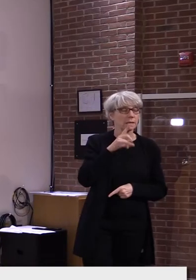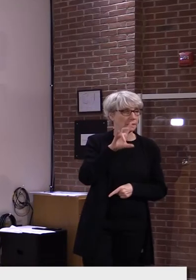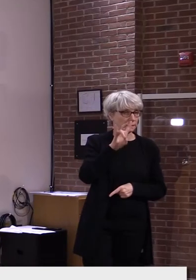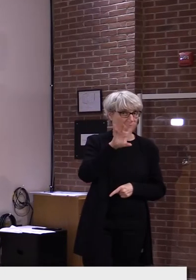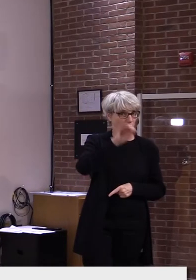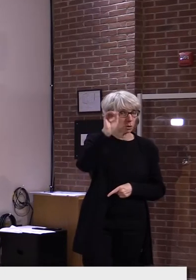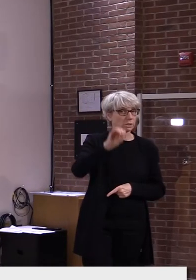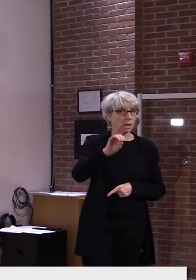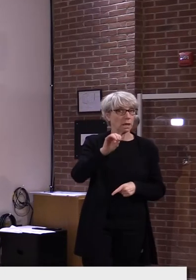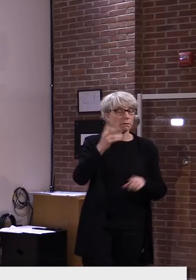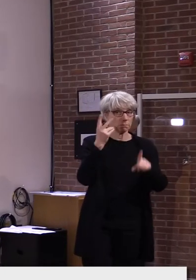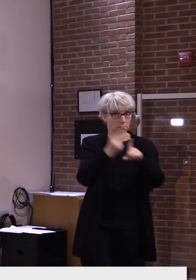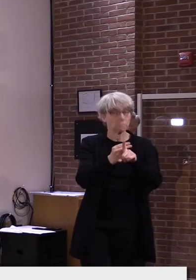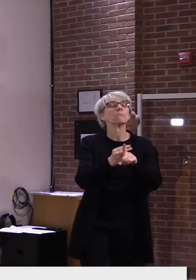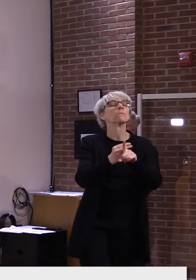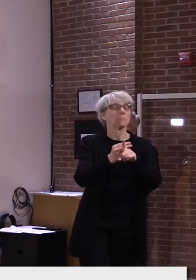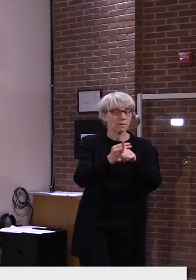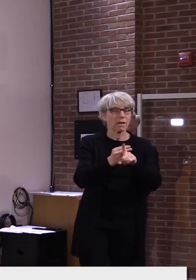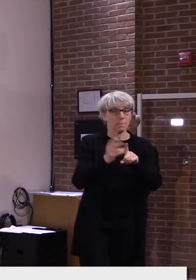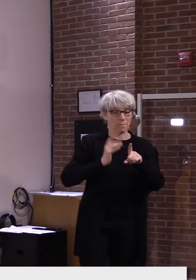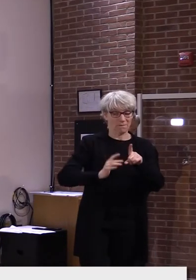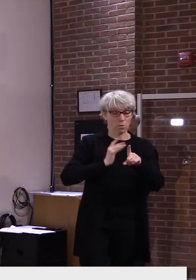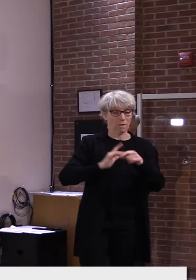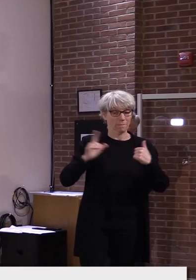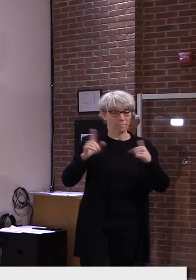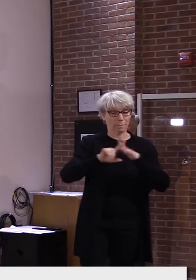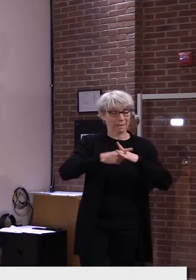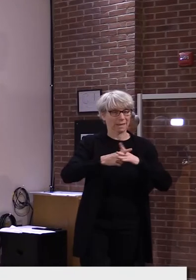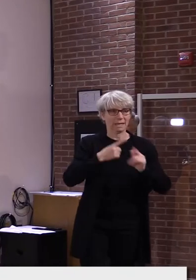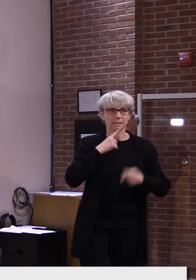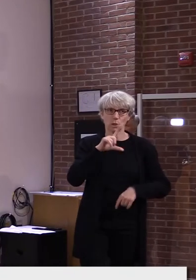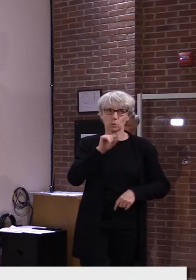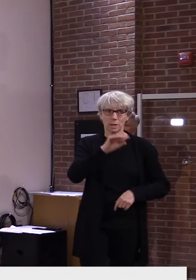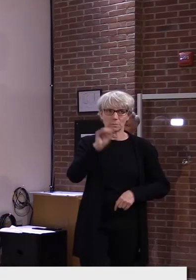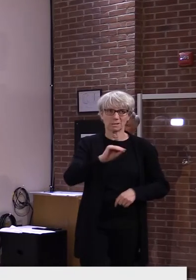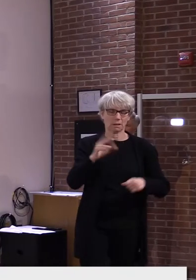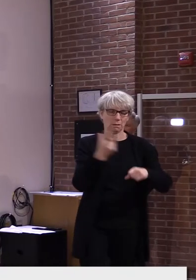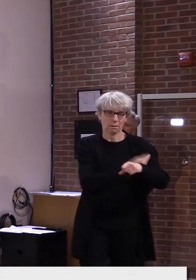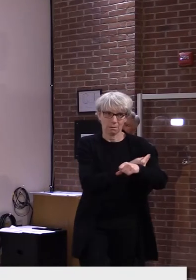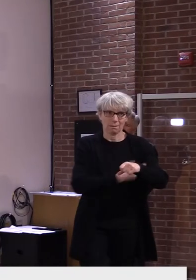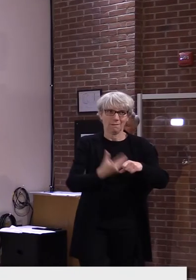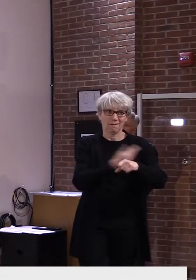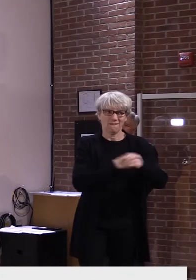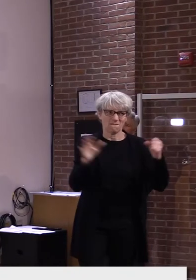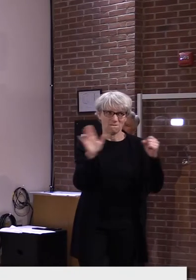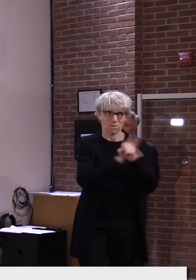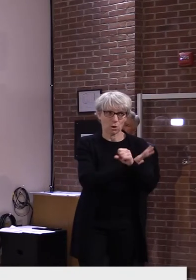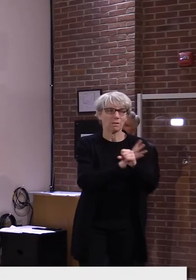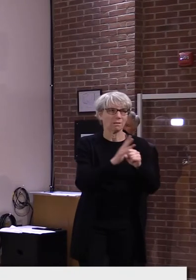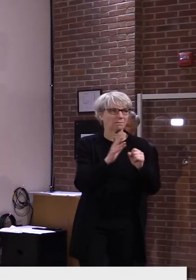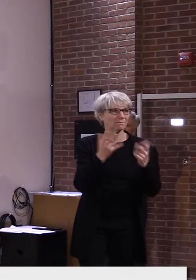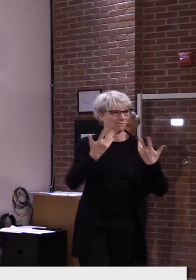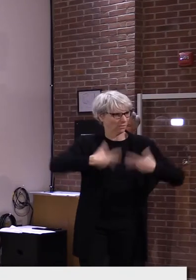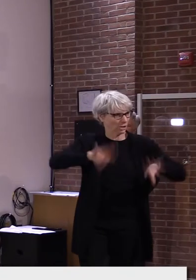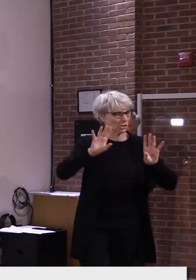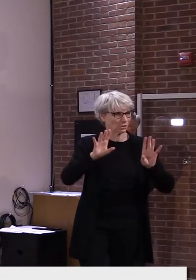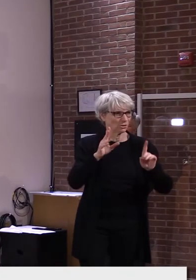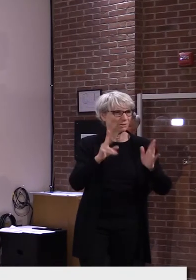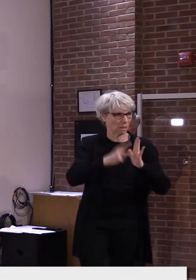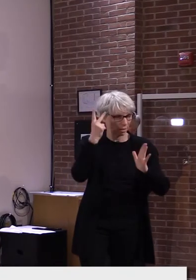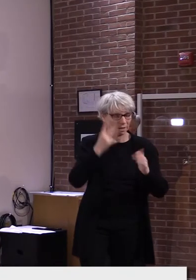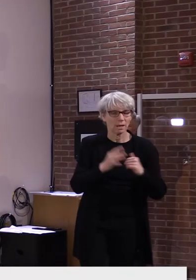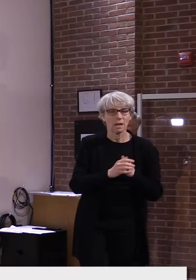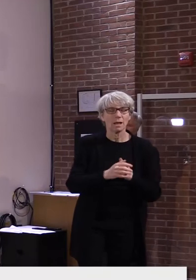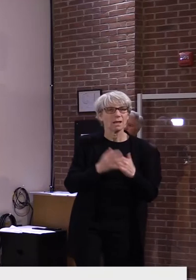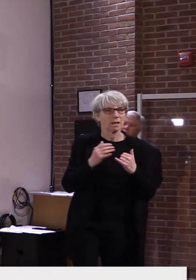had mentioned that he wanted 20% of them fully vaccinated. So right now, Canada's about 58%. They've been adding anywhere between 4